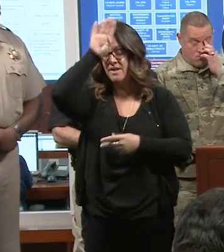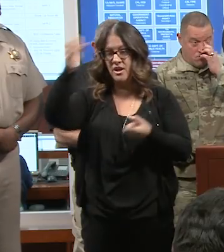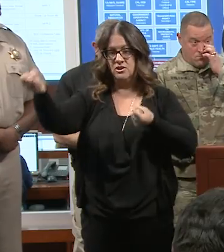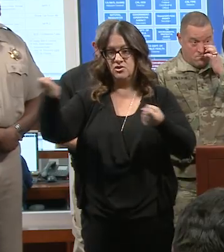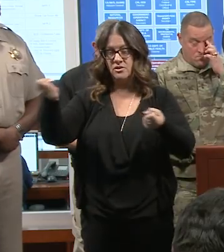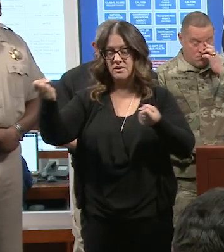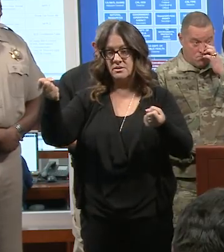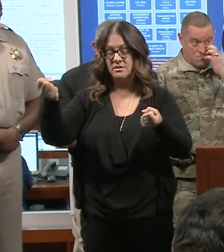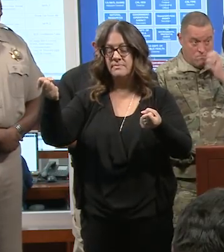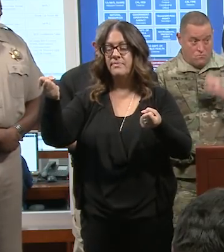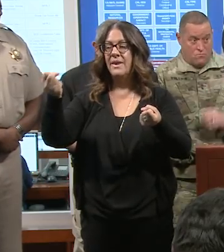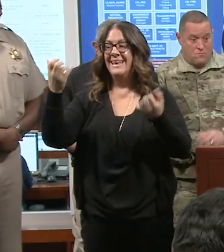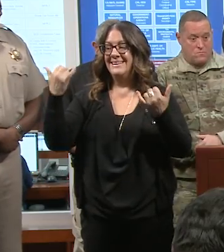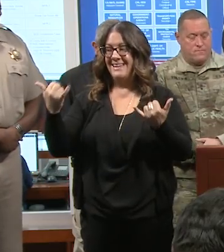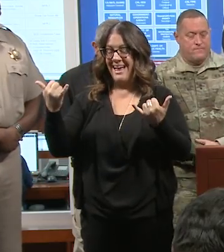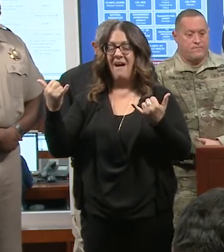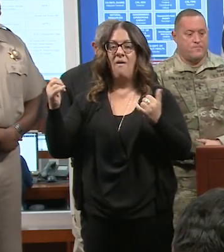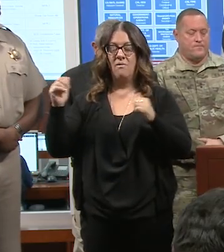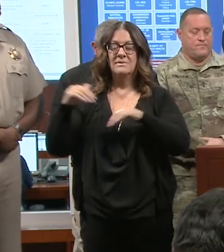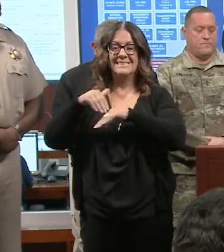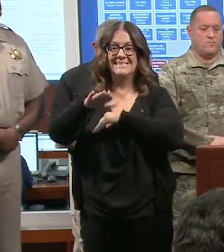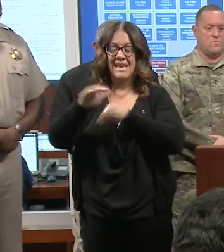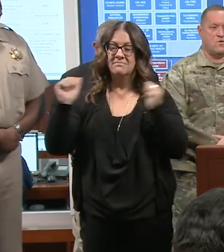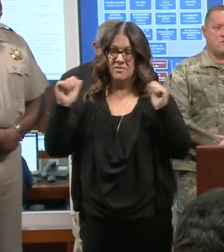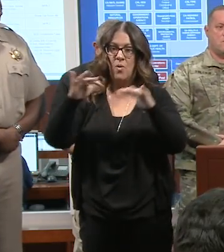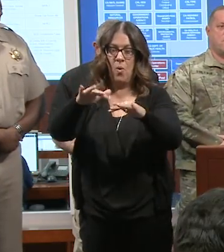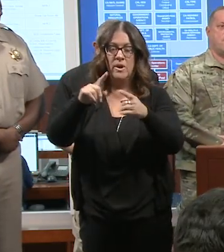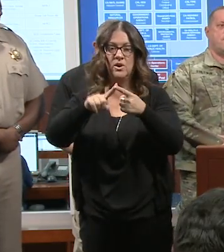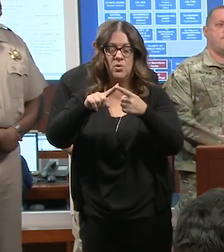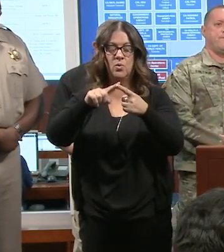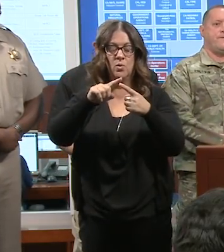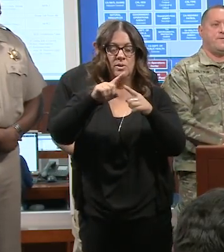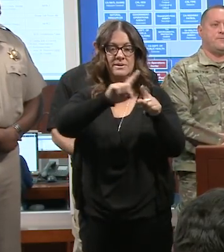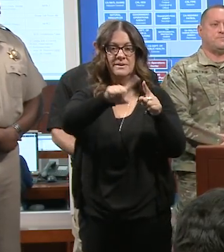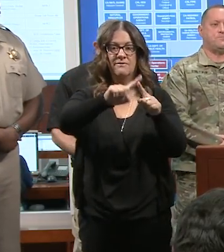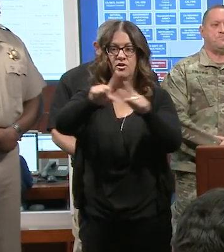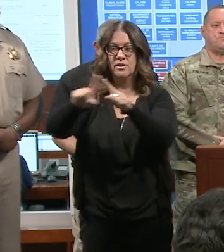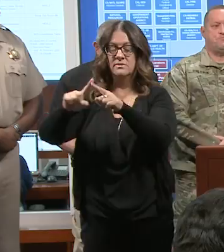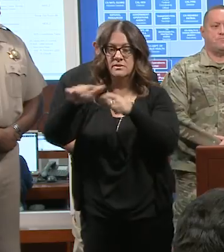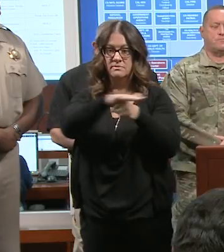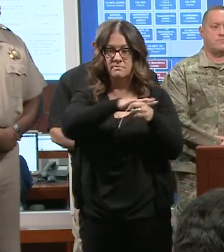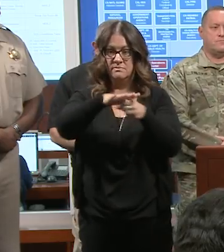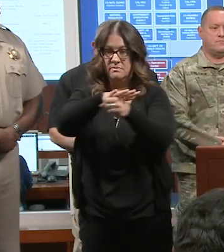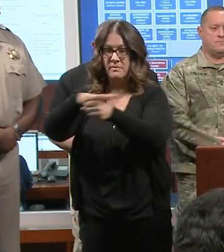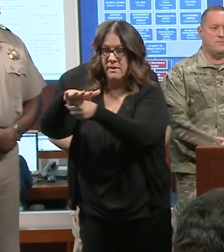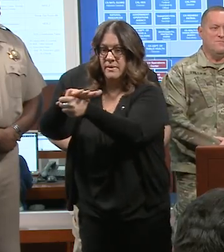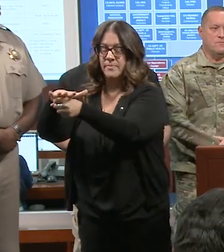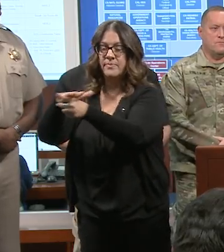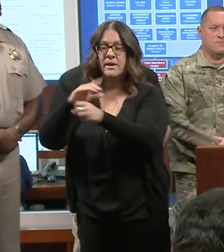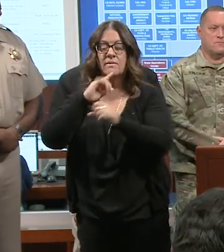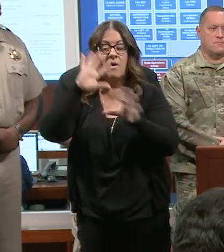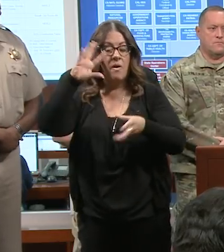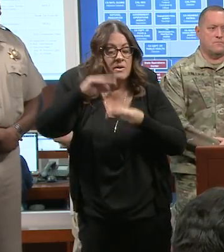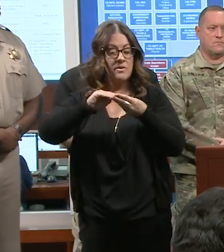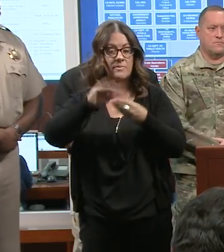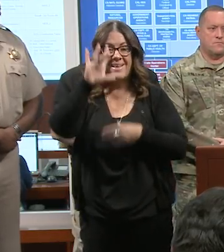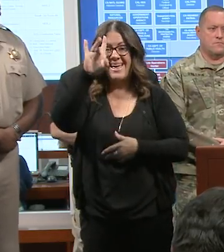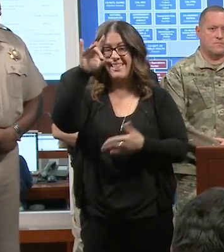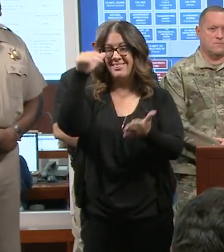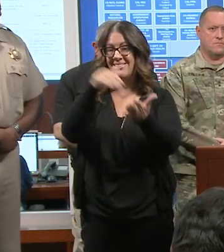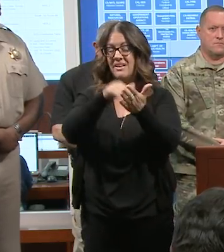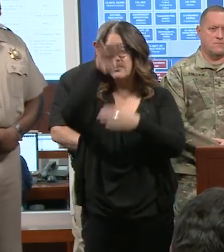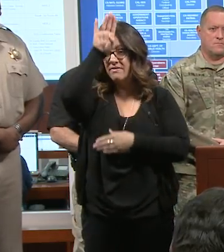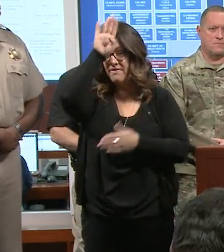deployed or immediately en route to these incidents. And all totaled, close to 8,000